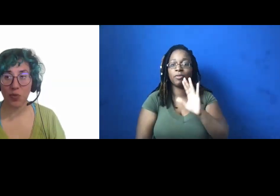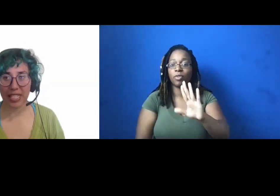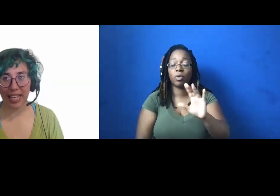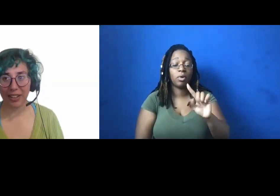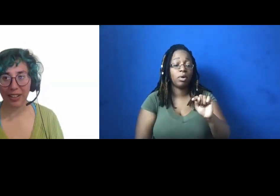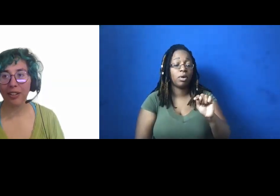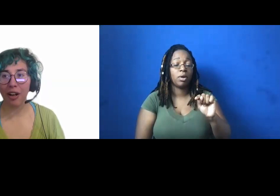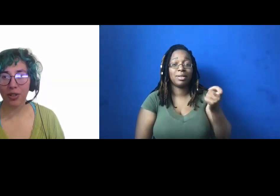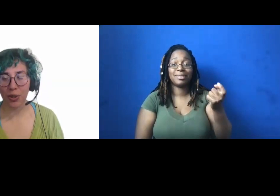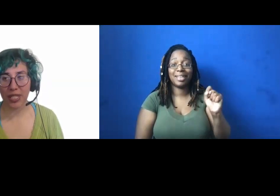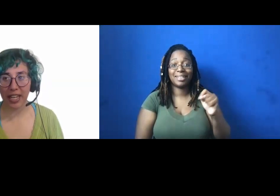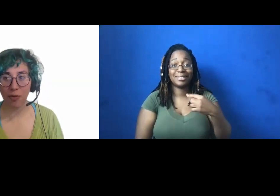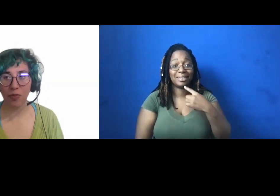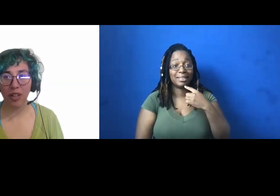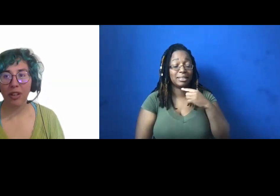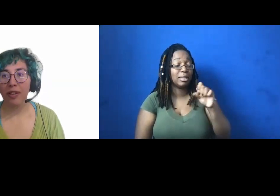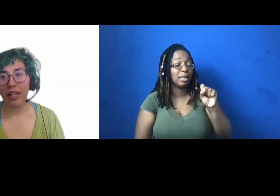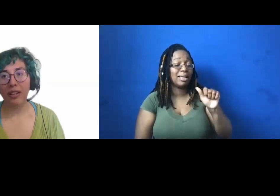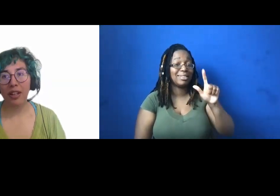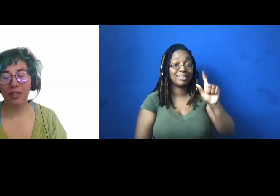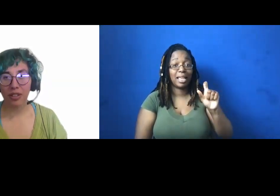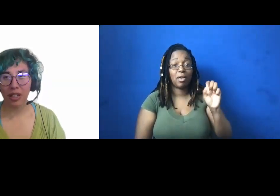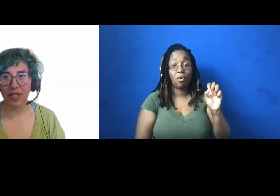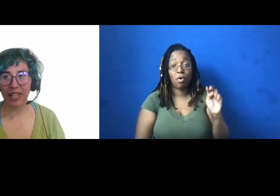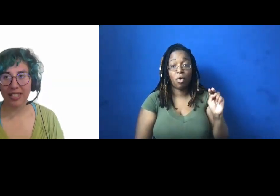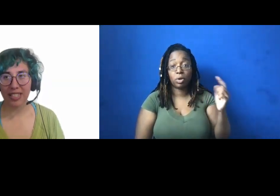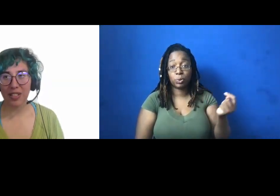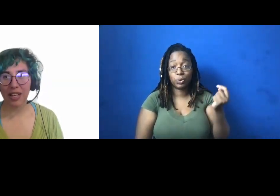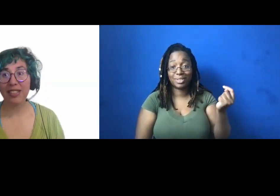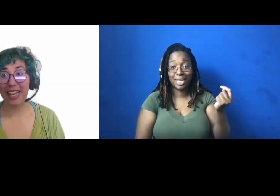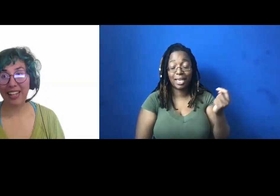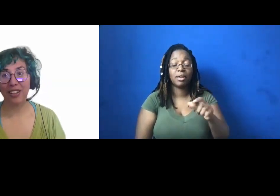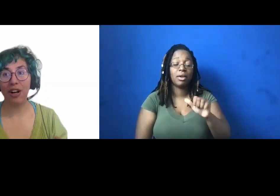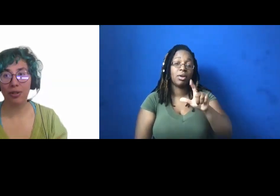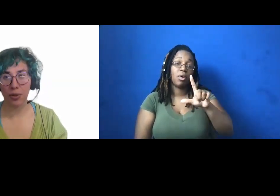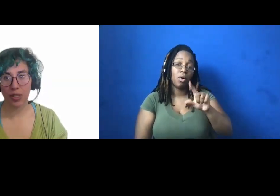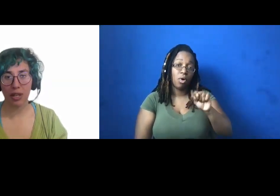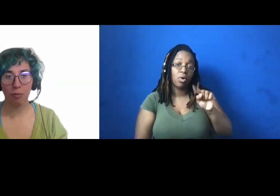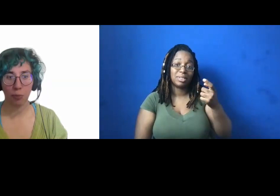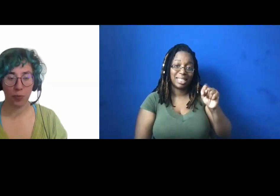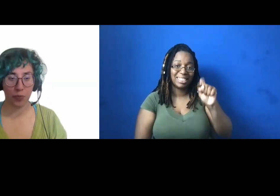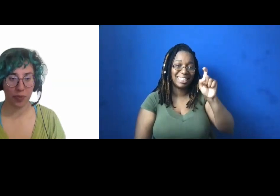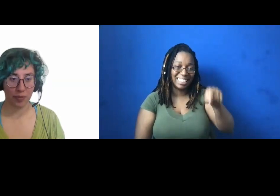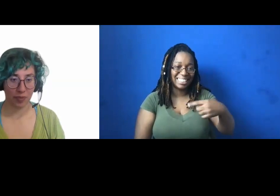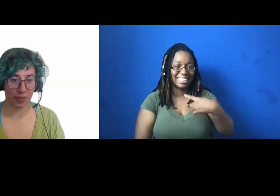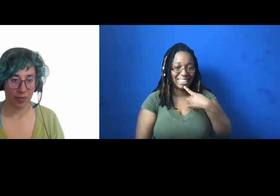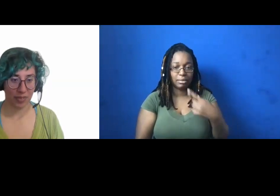says sale on Tuesday, then the alternative text needs to say sale on Tuesday.